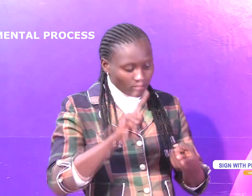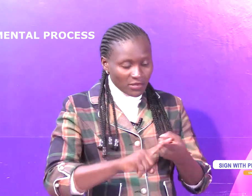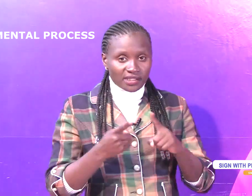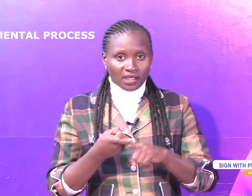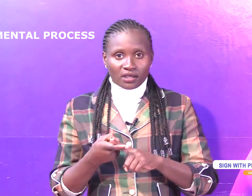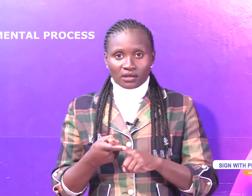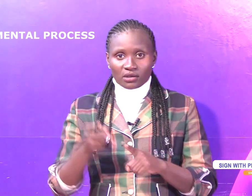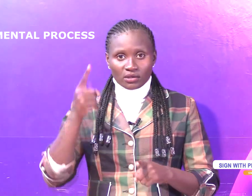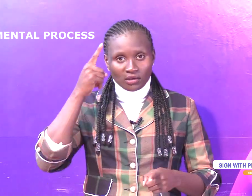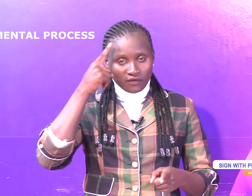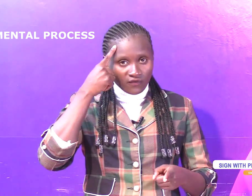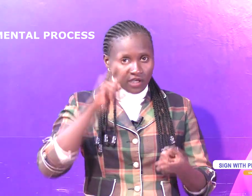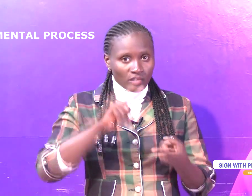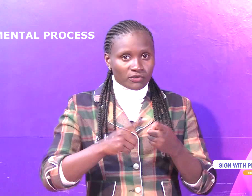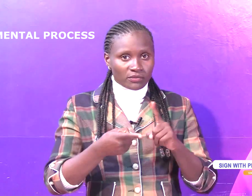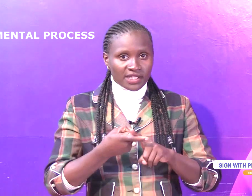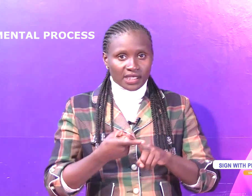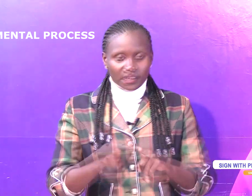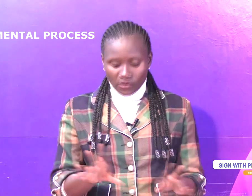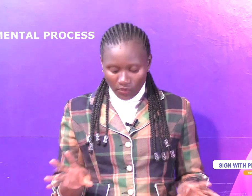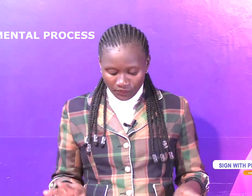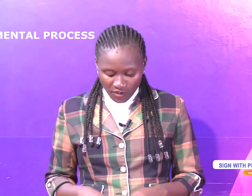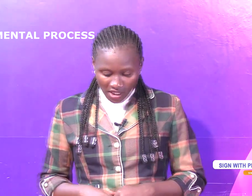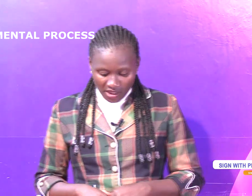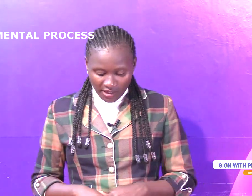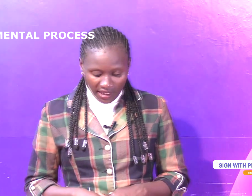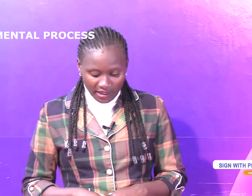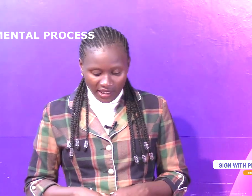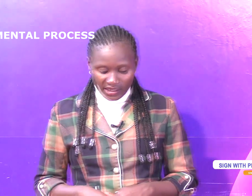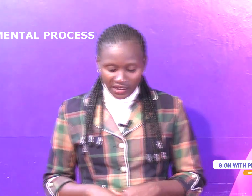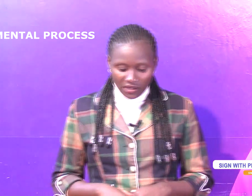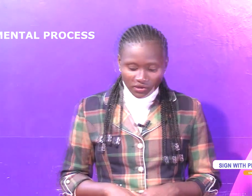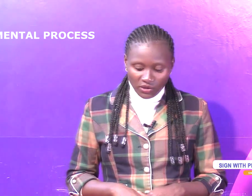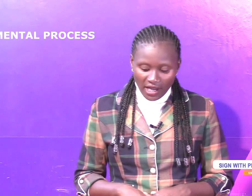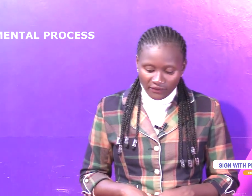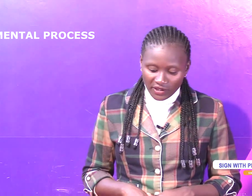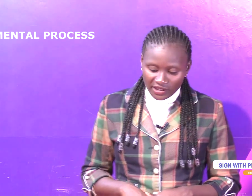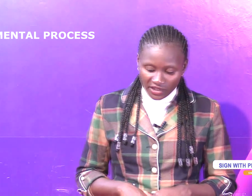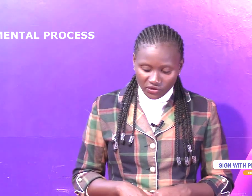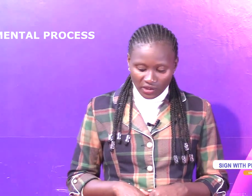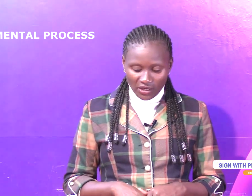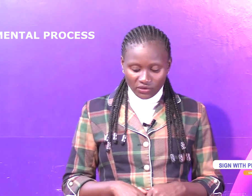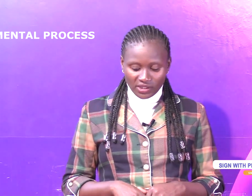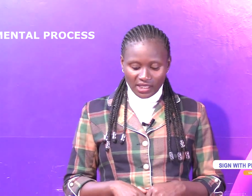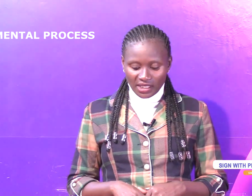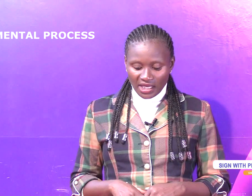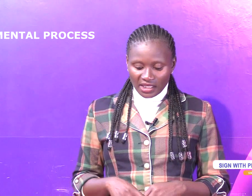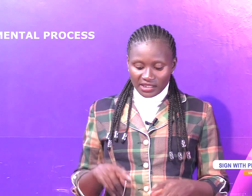optimistic, very optimistic. So like that. And then also have intention. How do you sign intention?